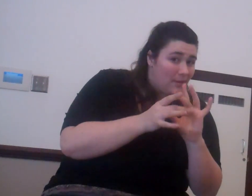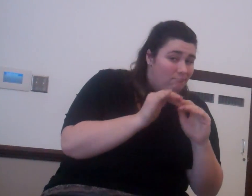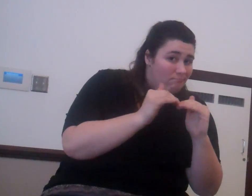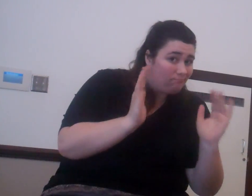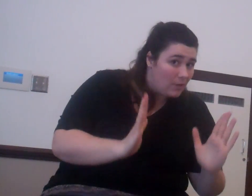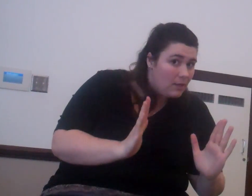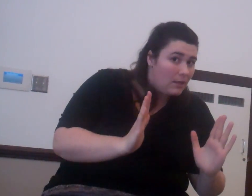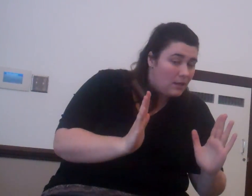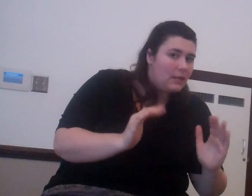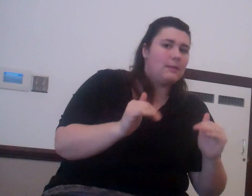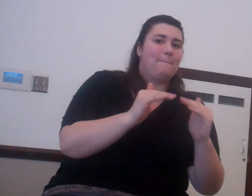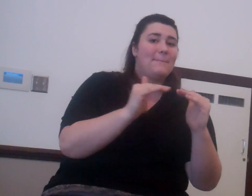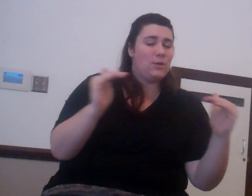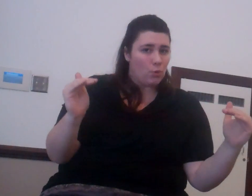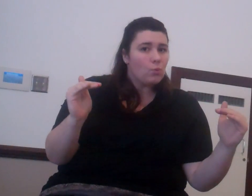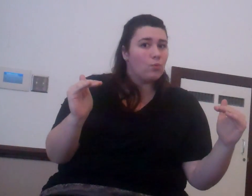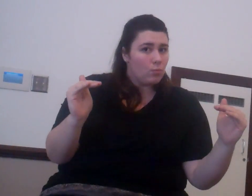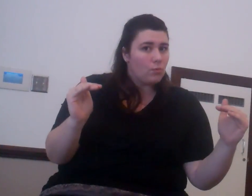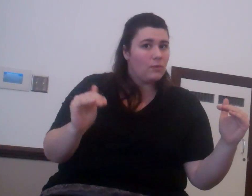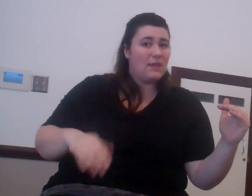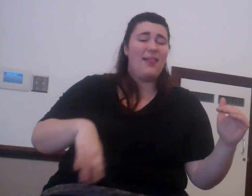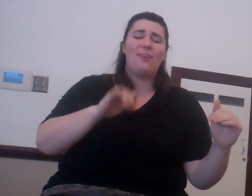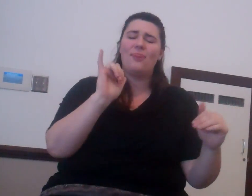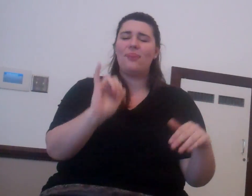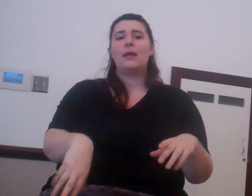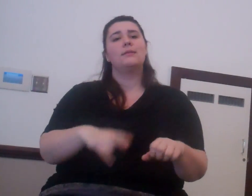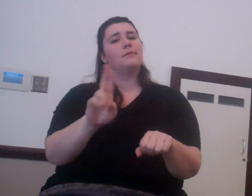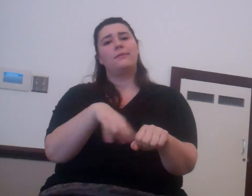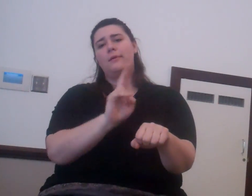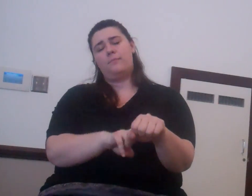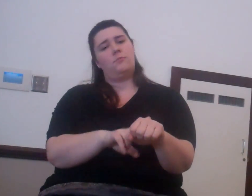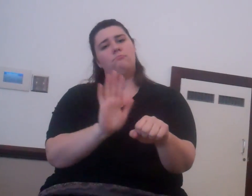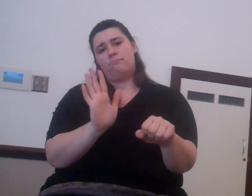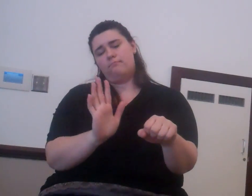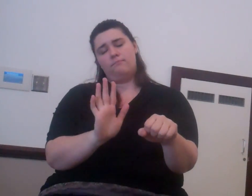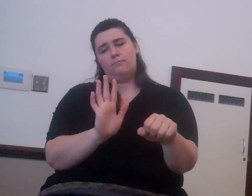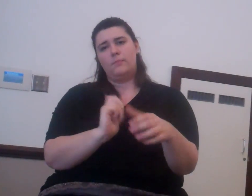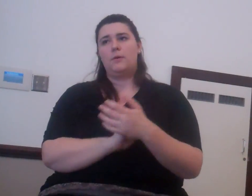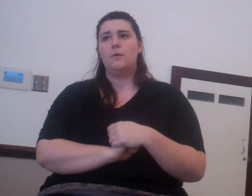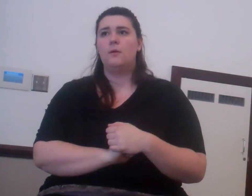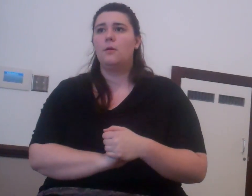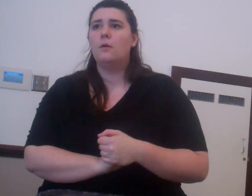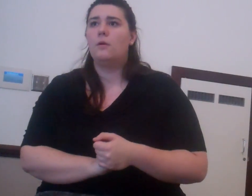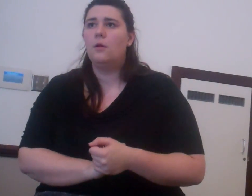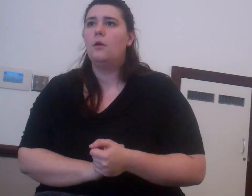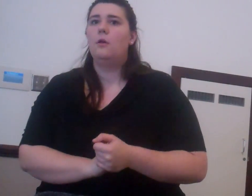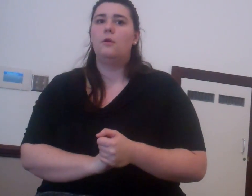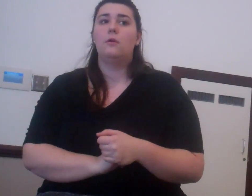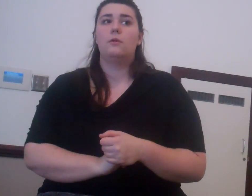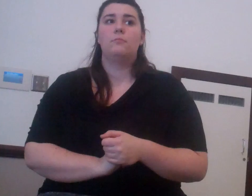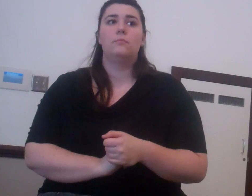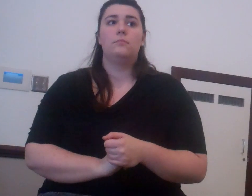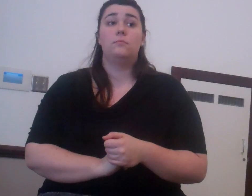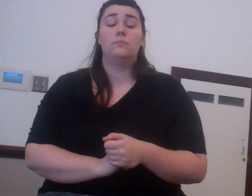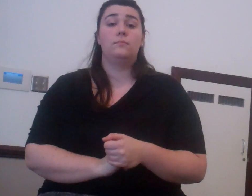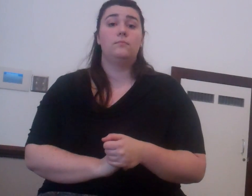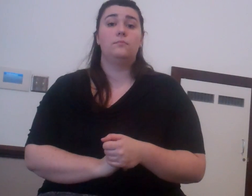more common scenario. So what do you think are some of the pros